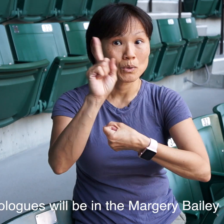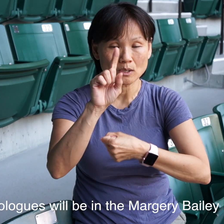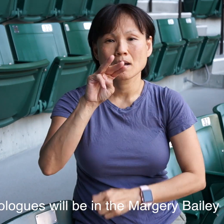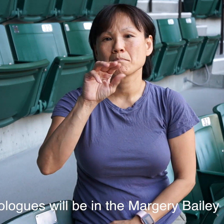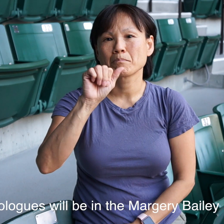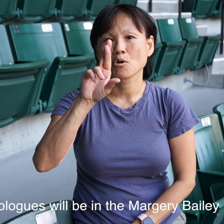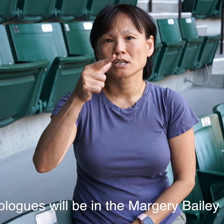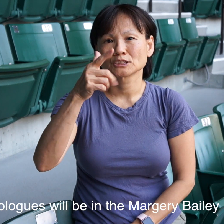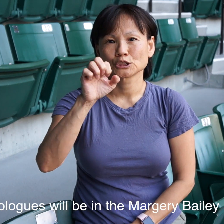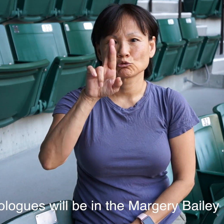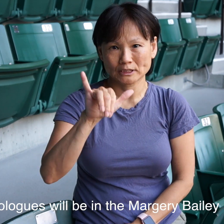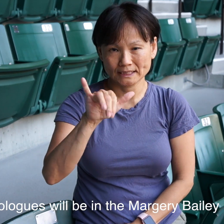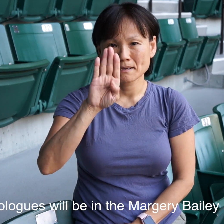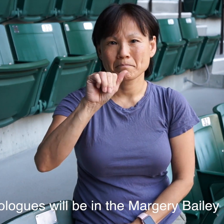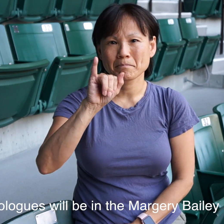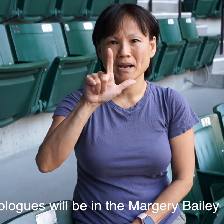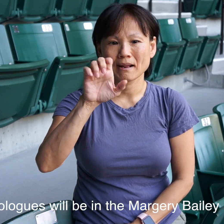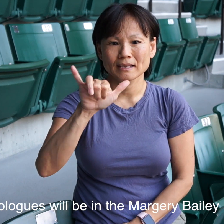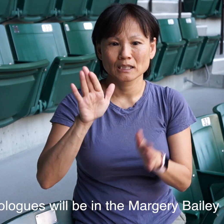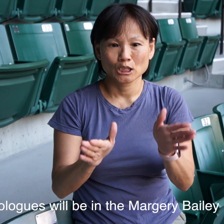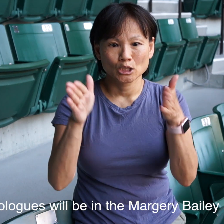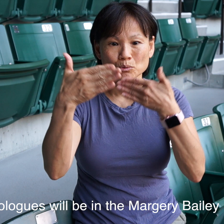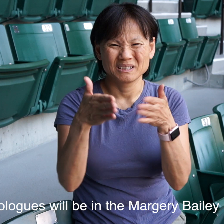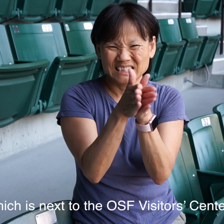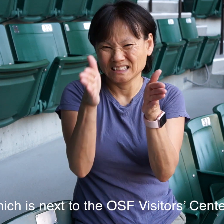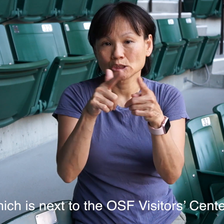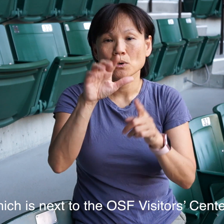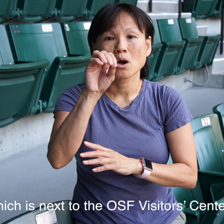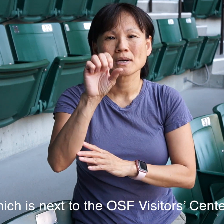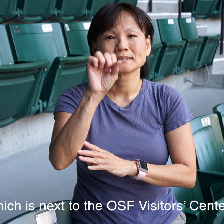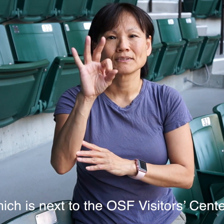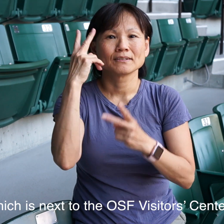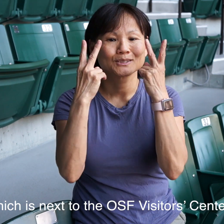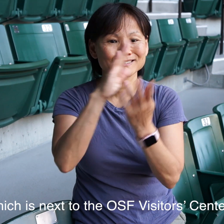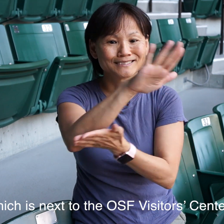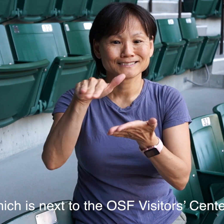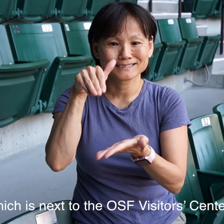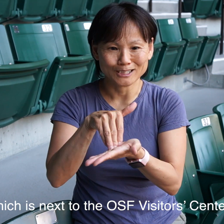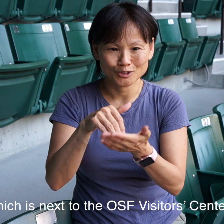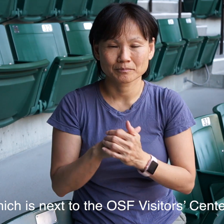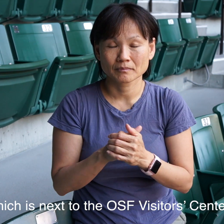The prologues will be in the Marjorie Bailey Room, which is next to the OSF Visitor's Center.